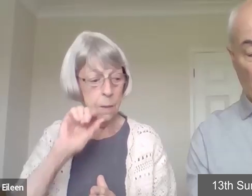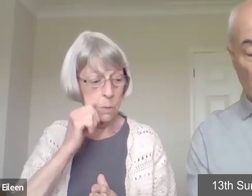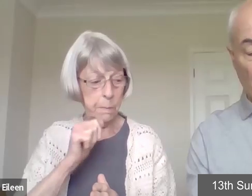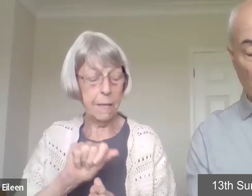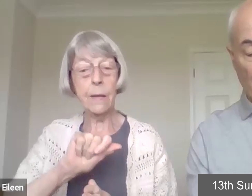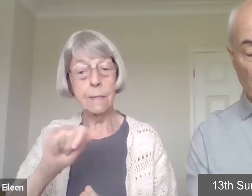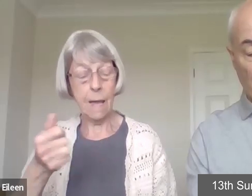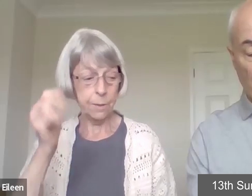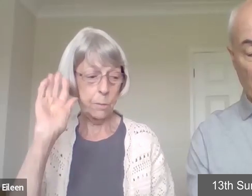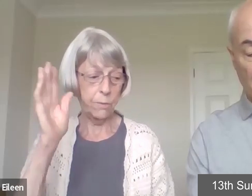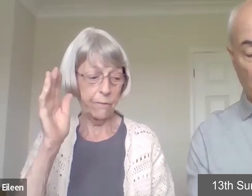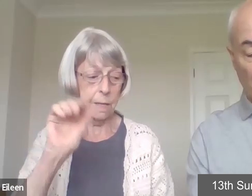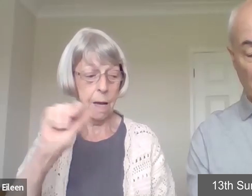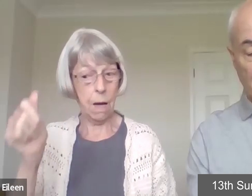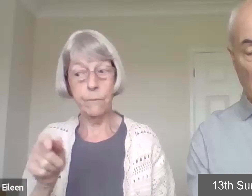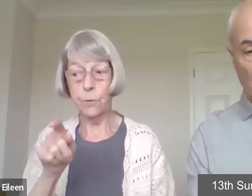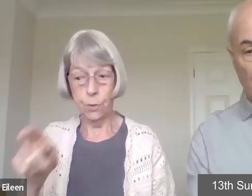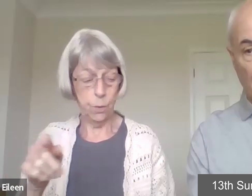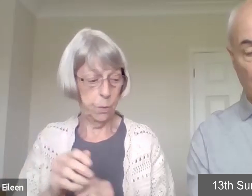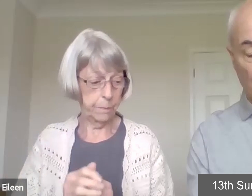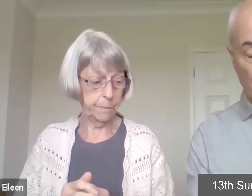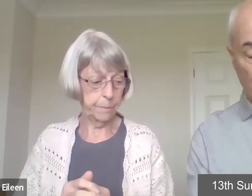He will be the next prophet after you.